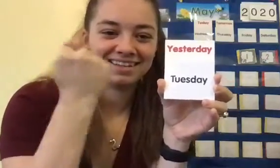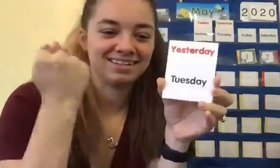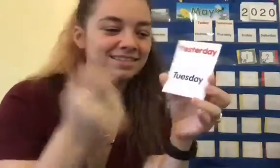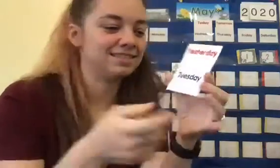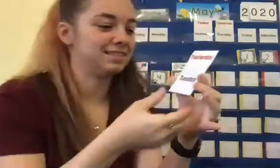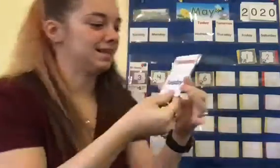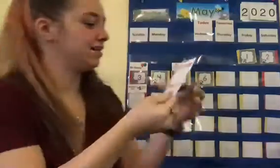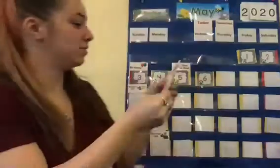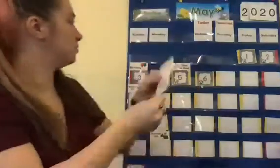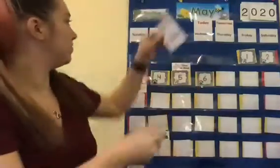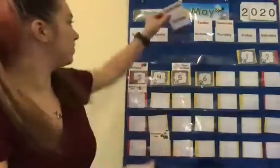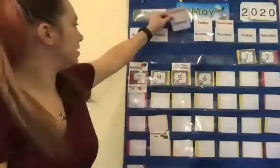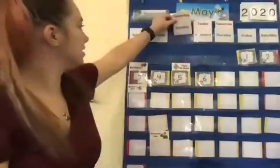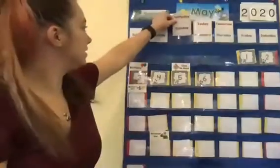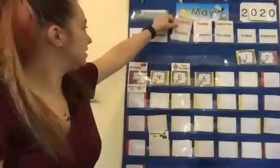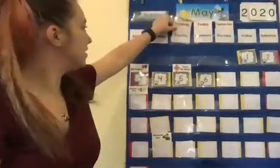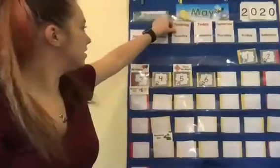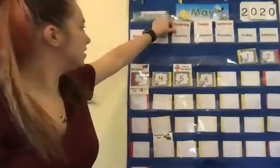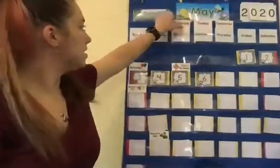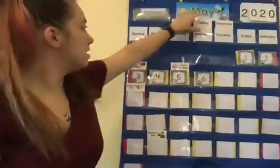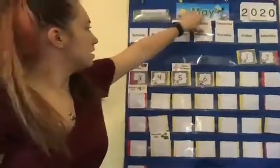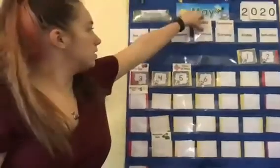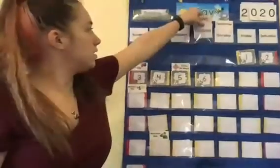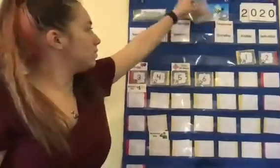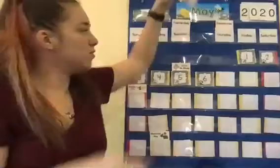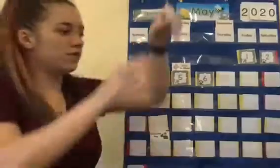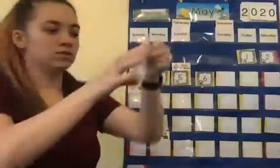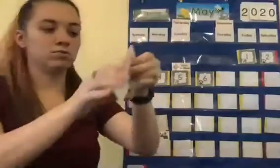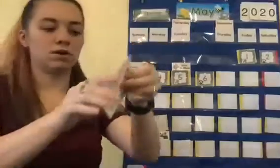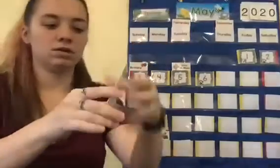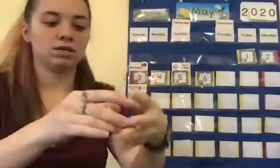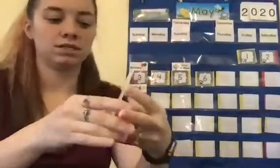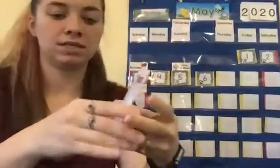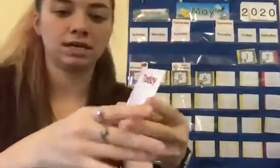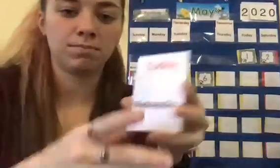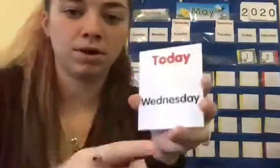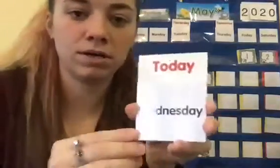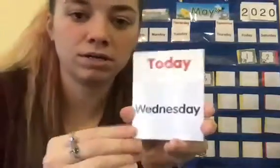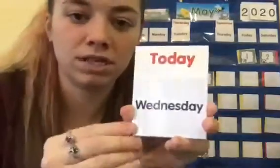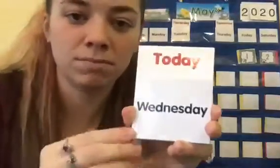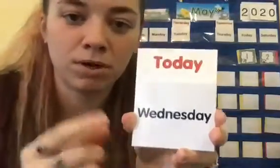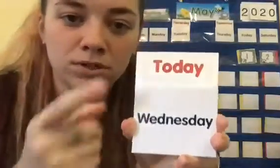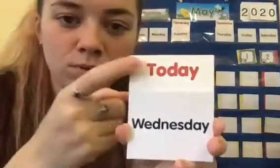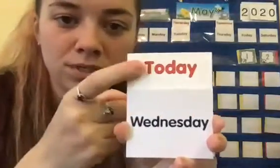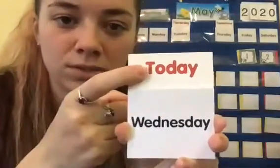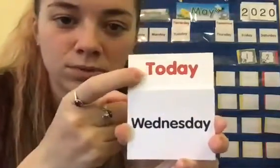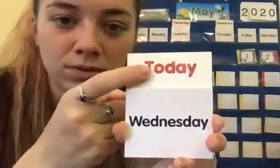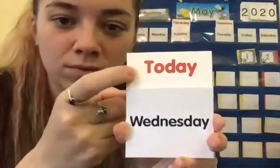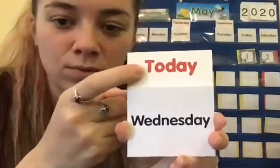Good sign language, my friends. Then we move on to our second part. And our second part's always, what word